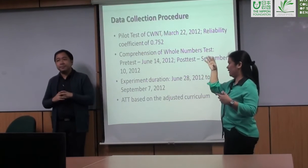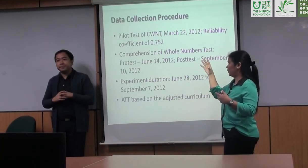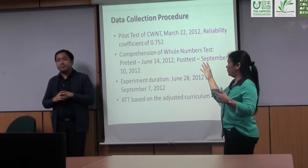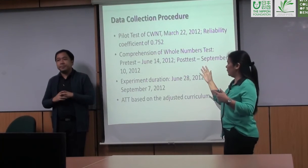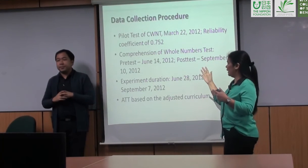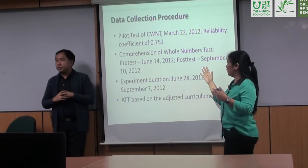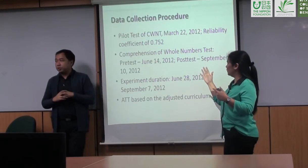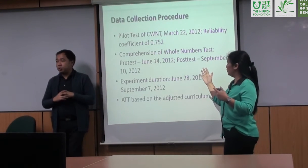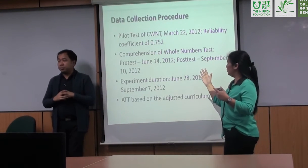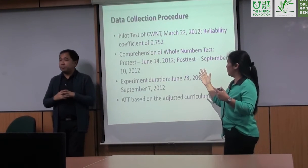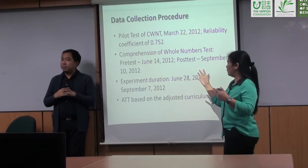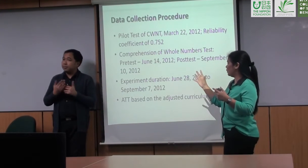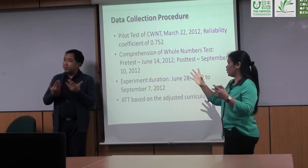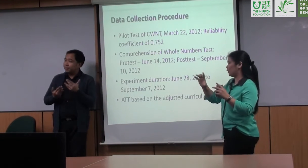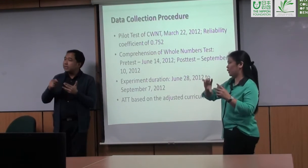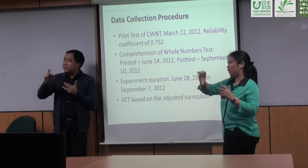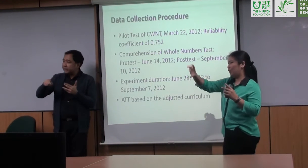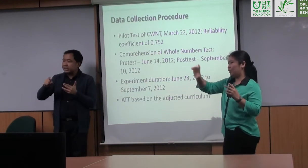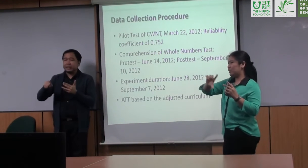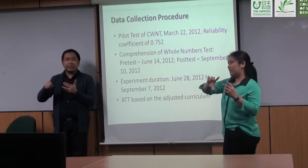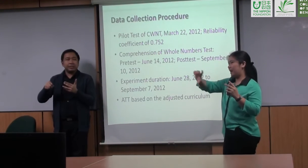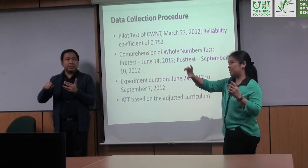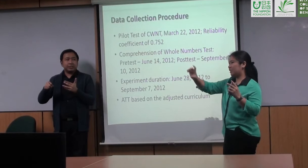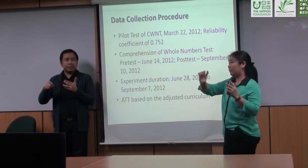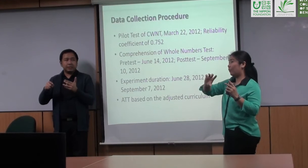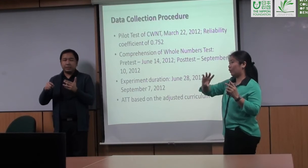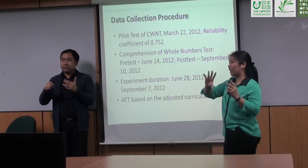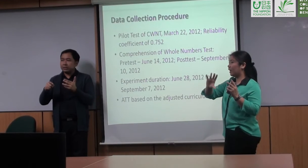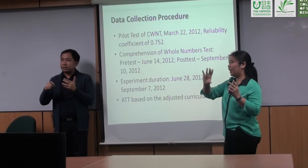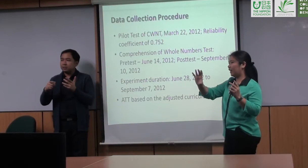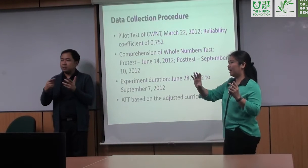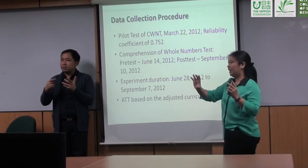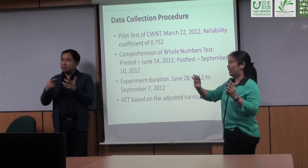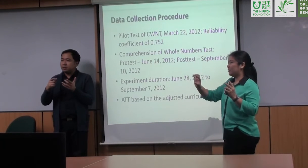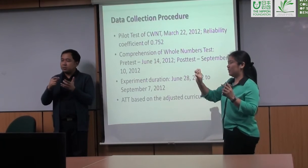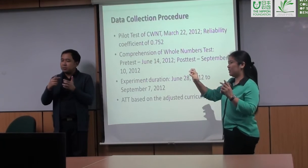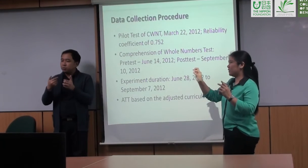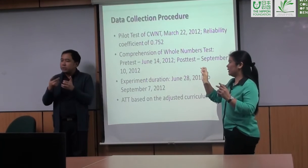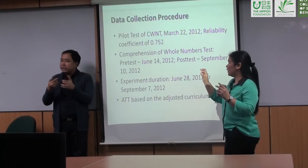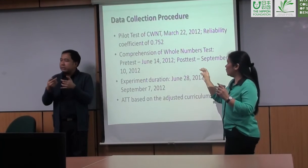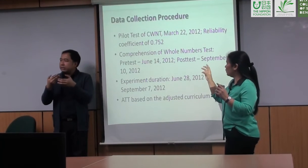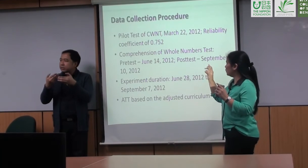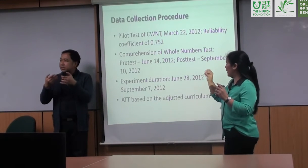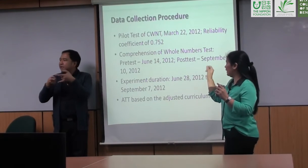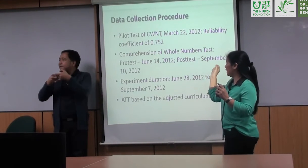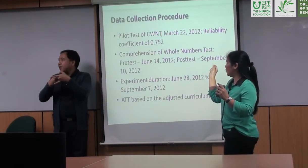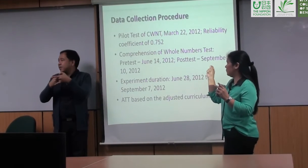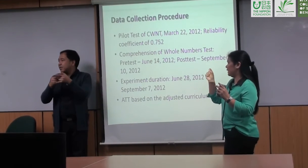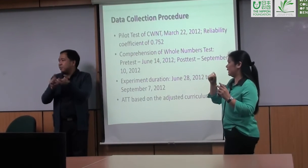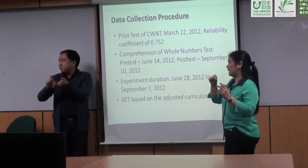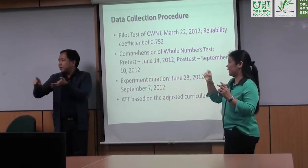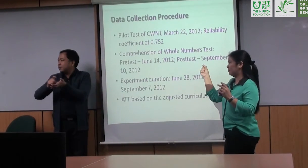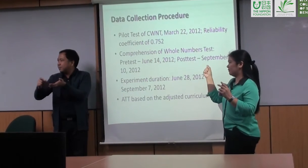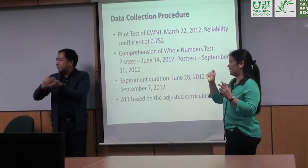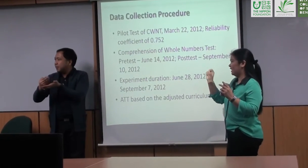So it needs to be proportioned dun sa budget of work. So there are certain 20 will